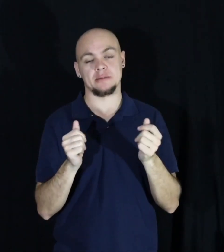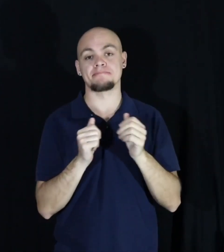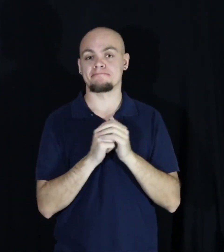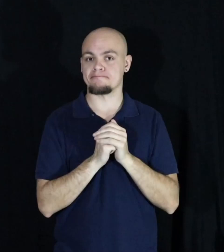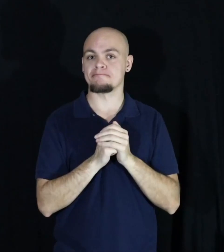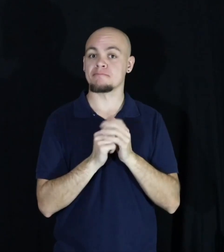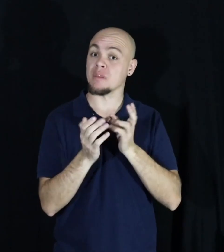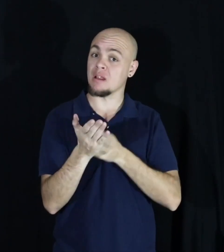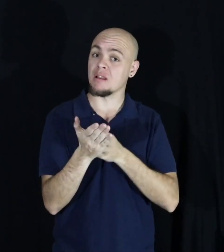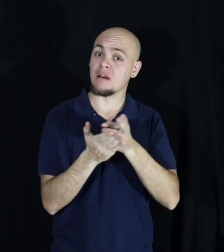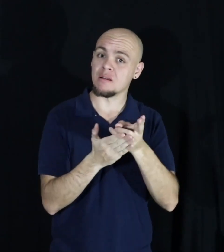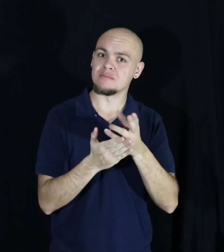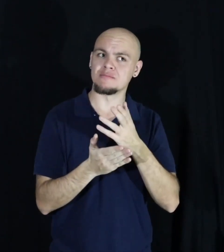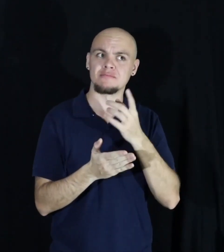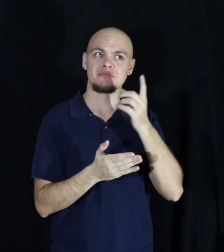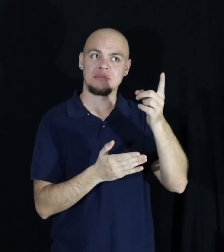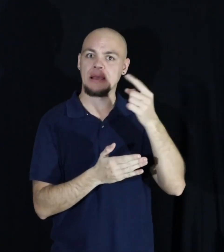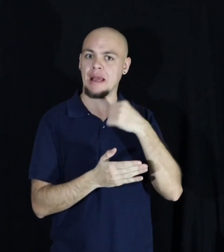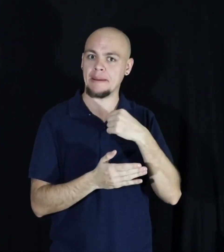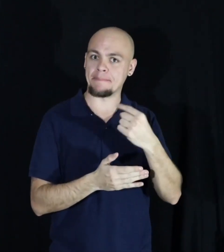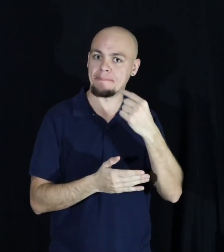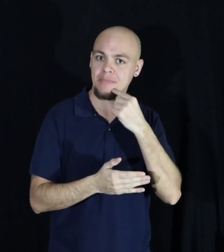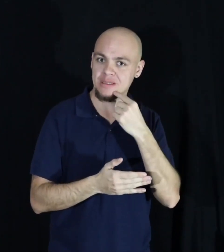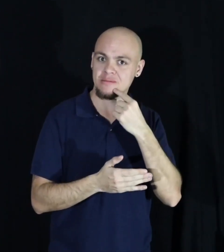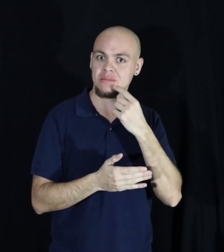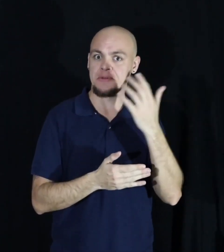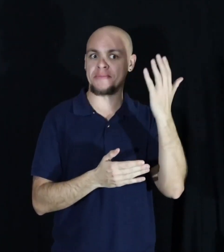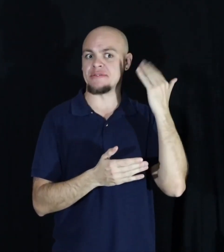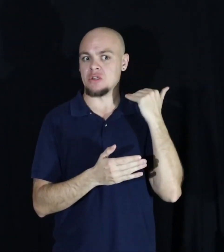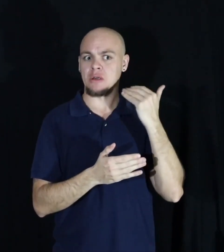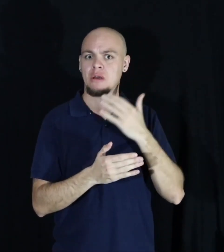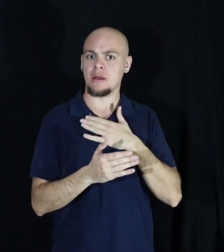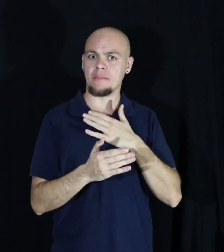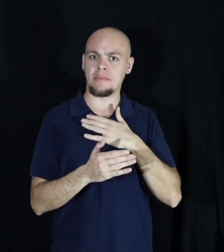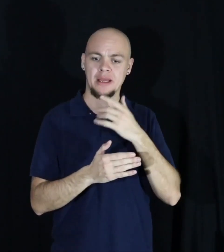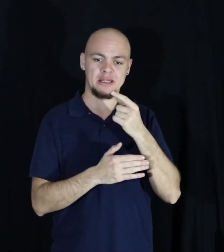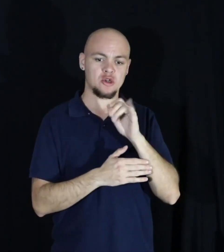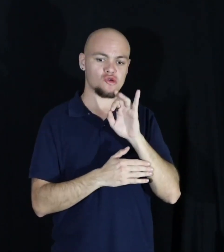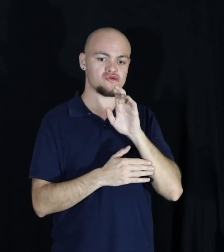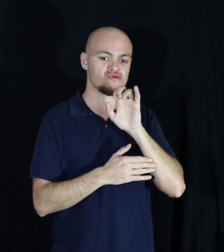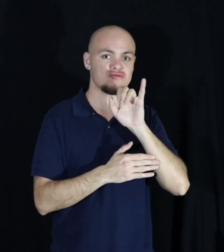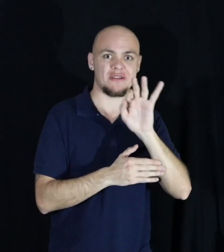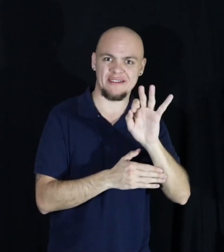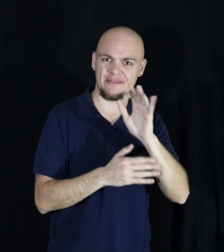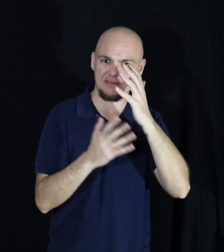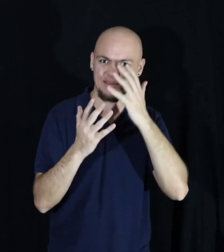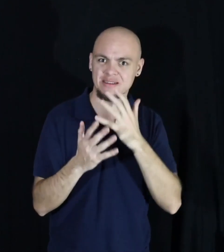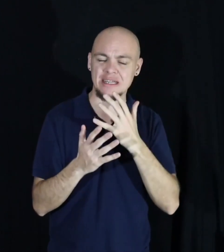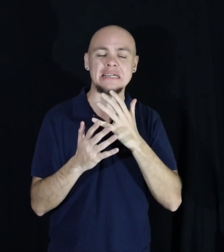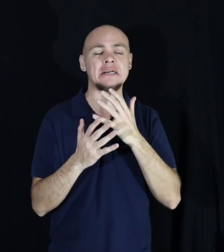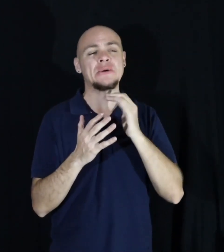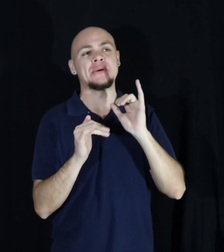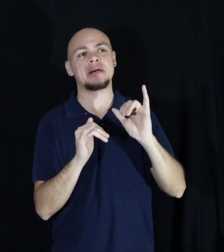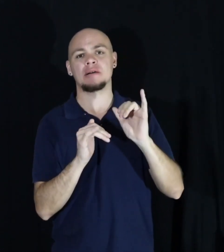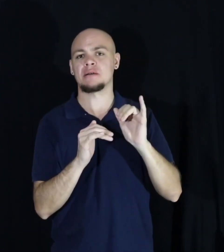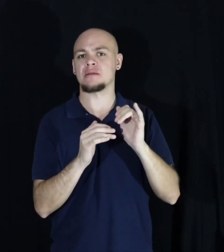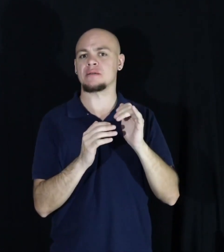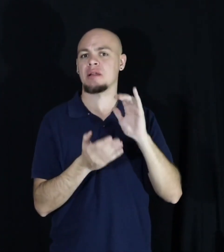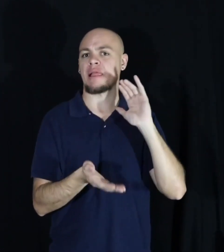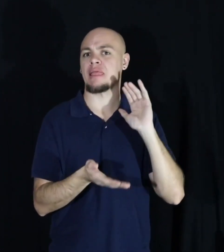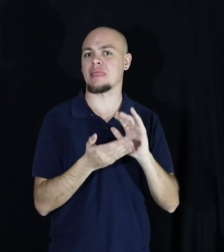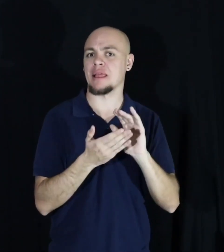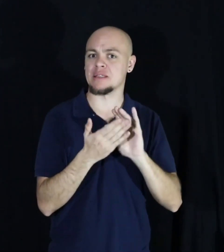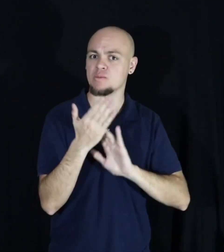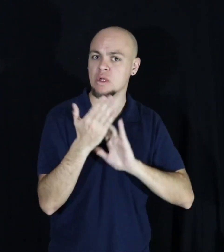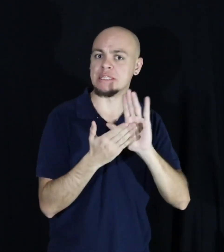if I'm honest, I missed it. I did. And the gifts of my grief began to fade. I found myself becoming less present, having less